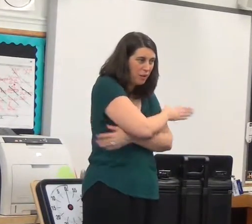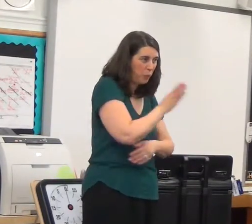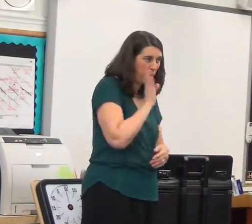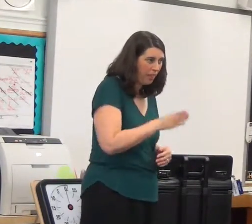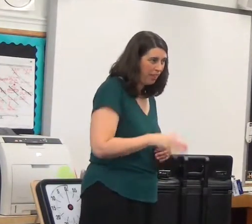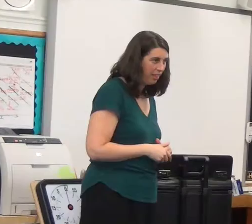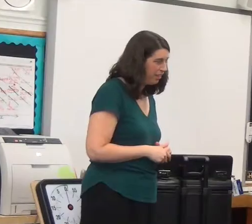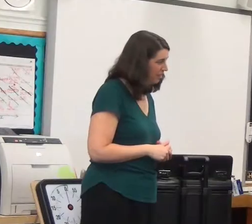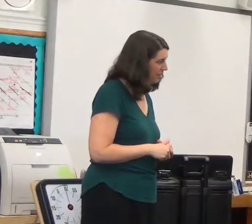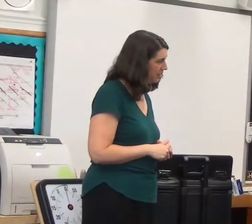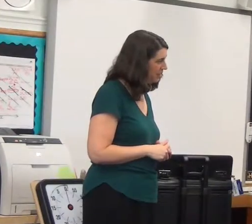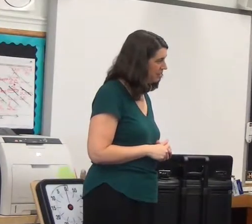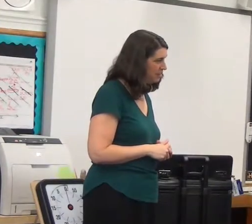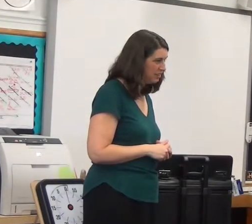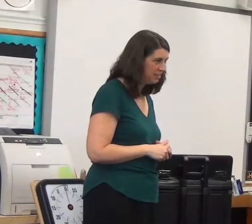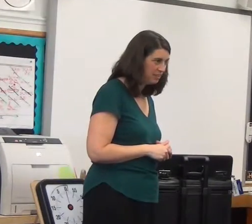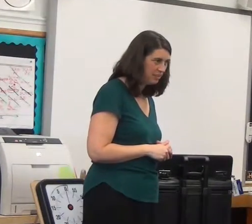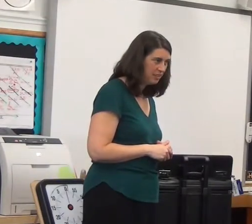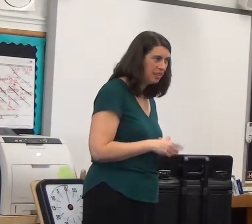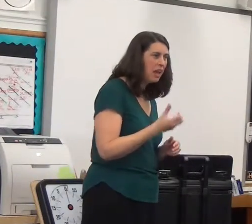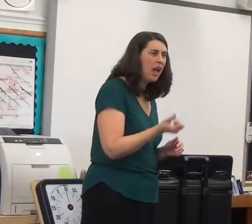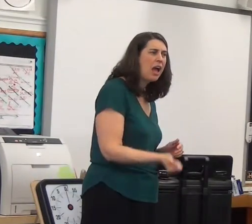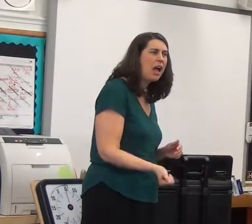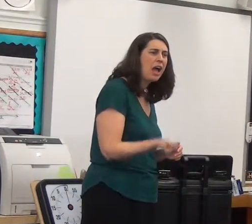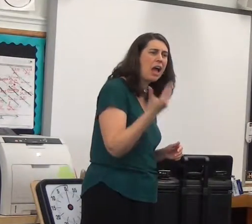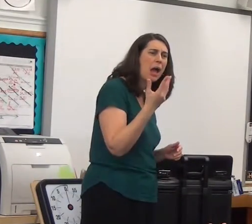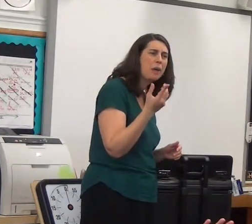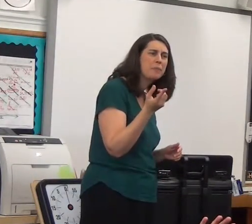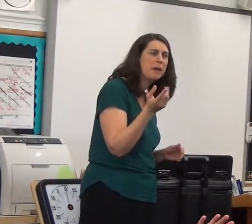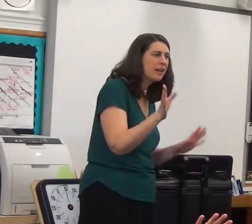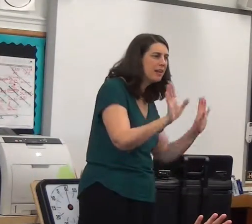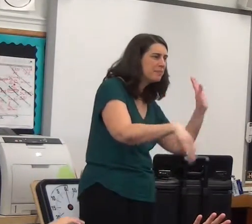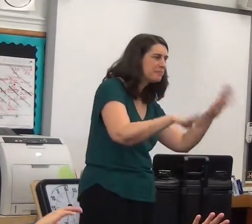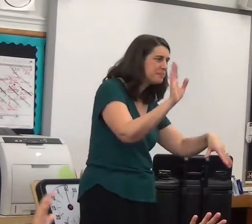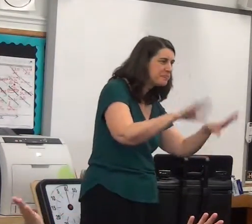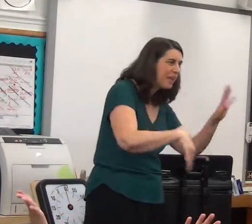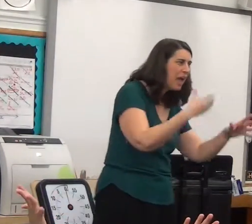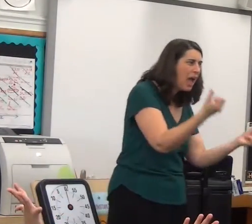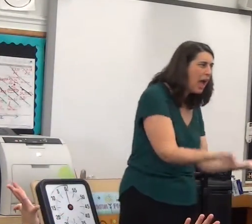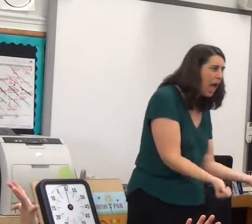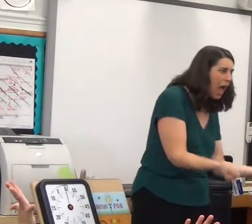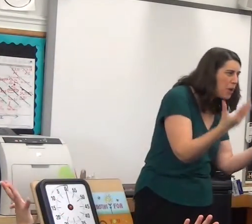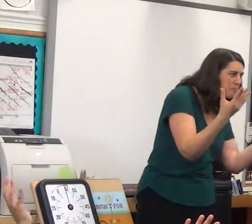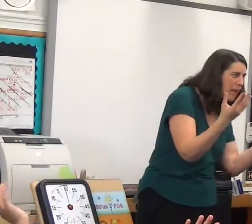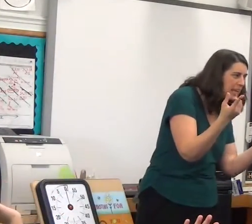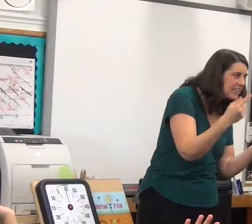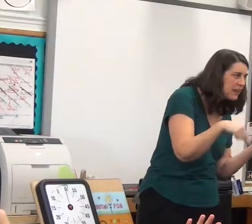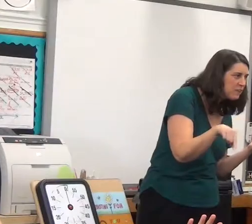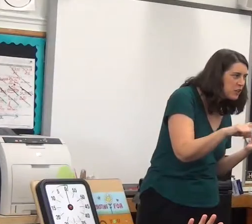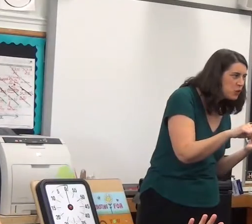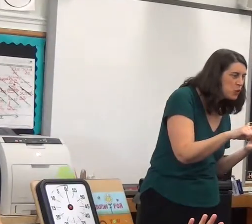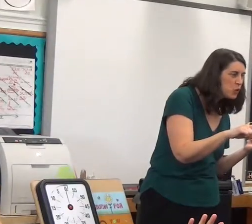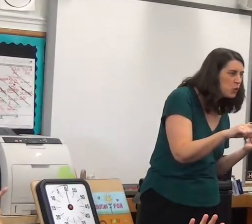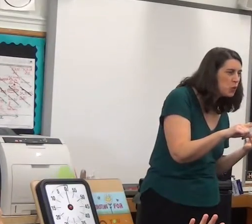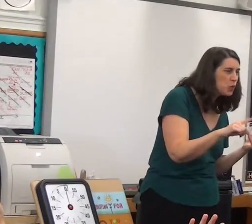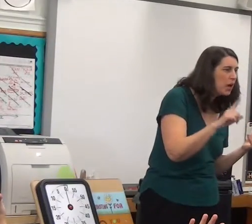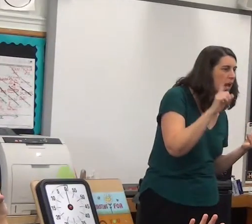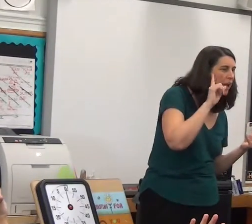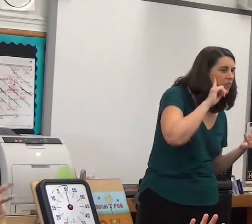well. How many of you, by show of hands, how many of you have ever seen or heard of